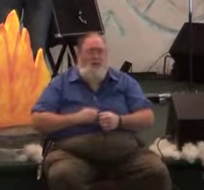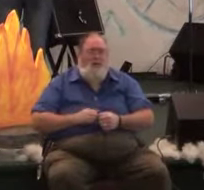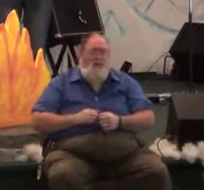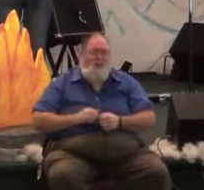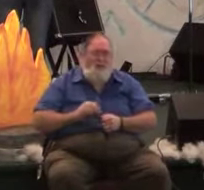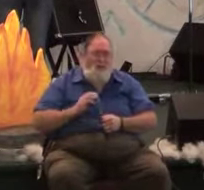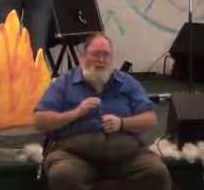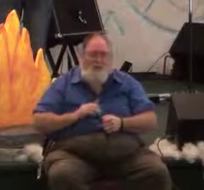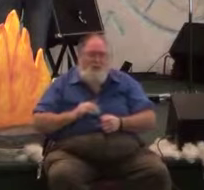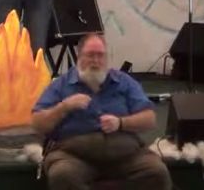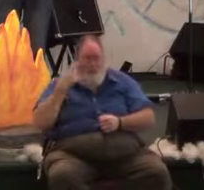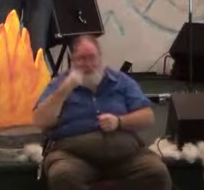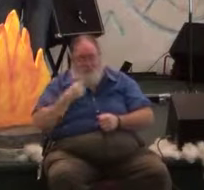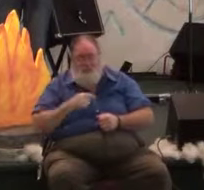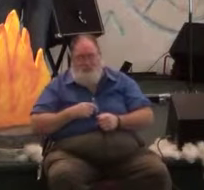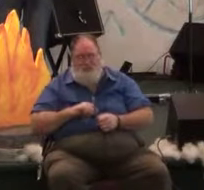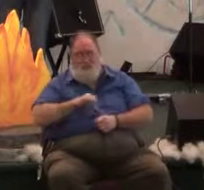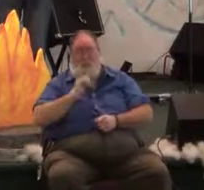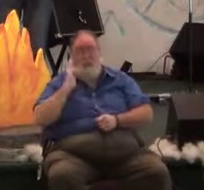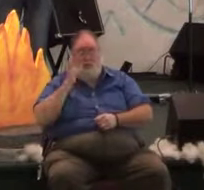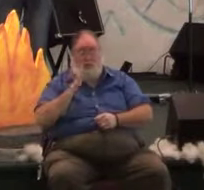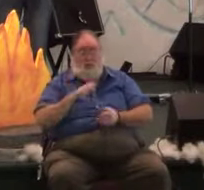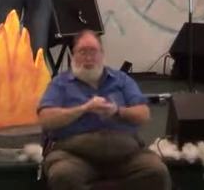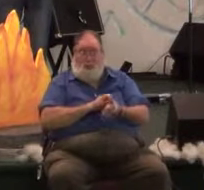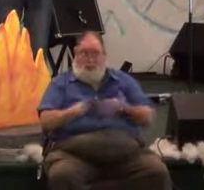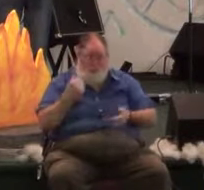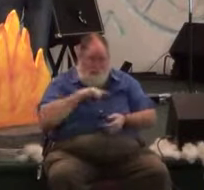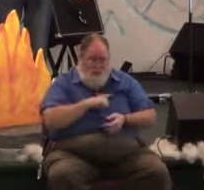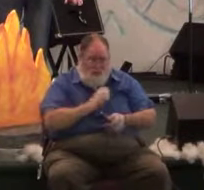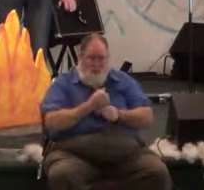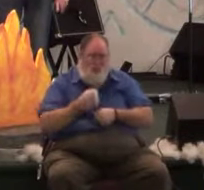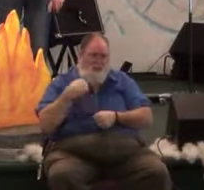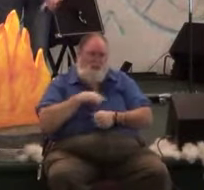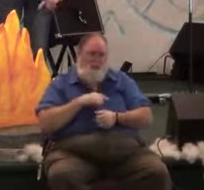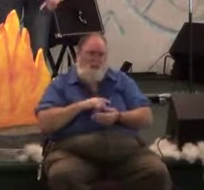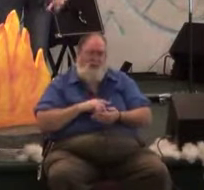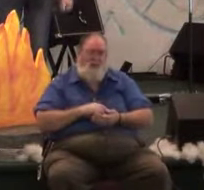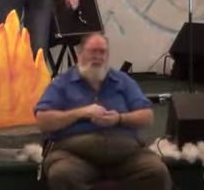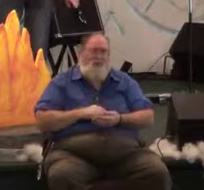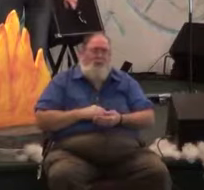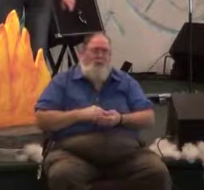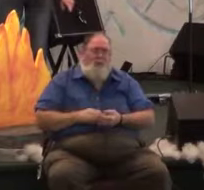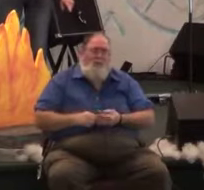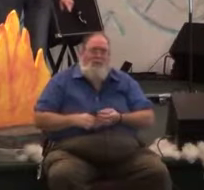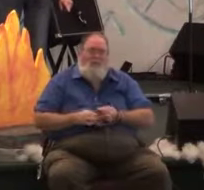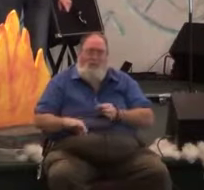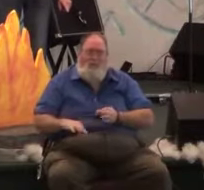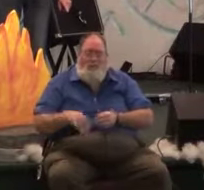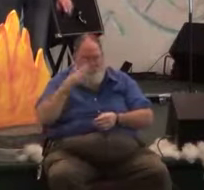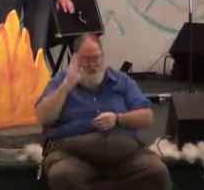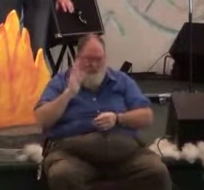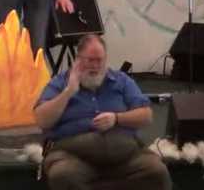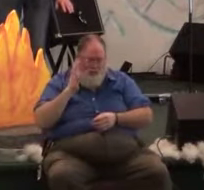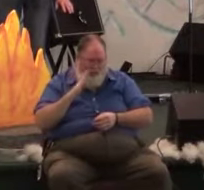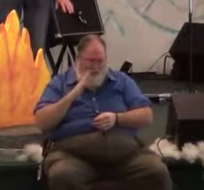Pride will ruin us, and it will cause us to fall. God will knock the props right out from under